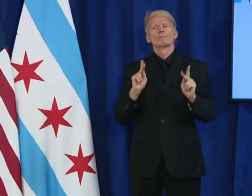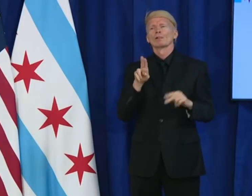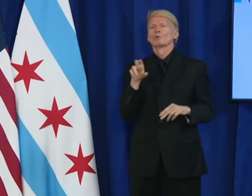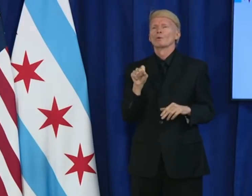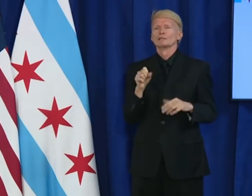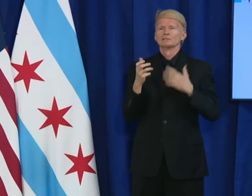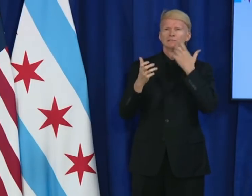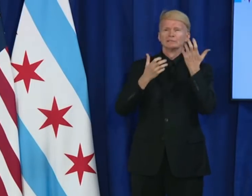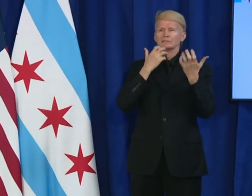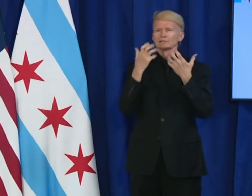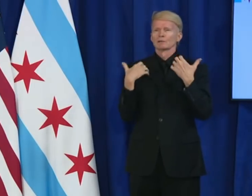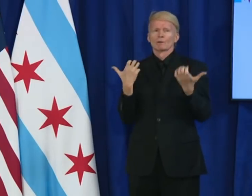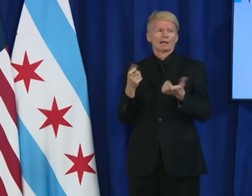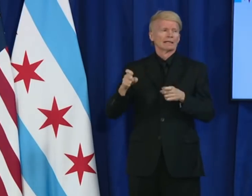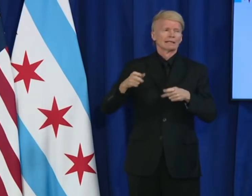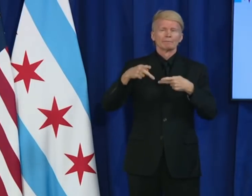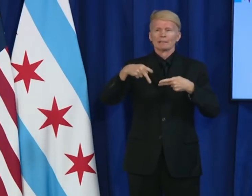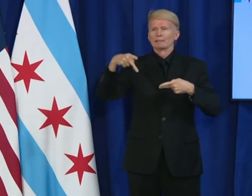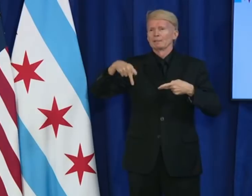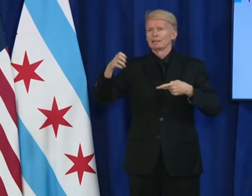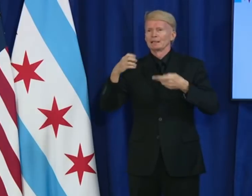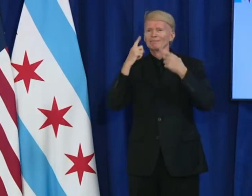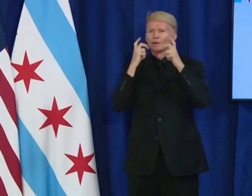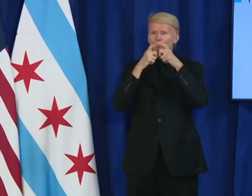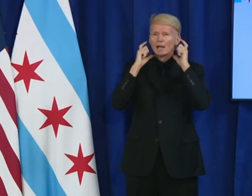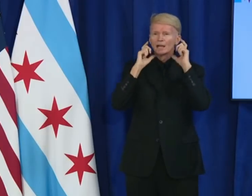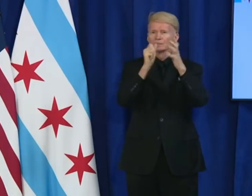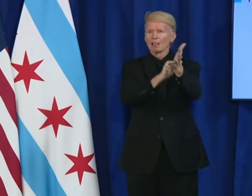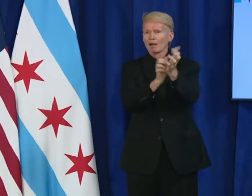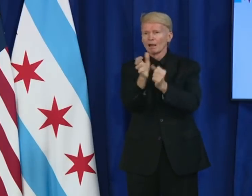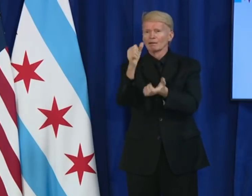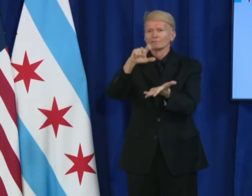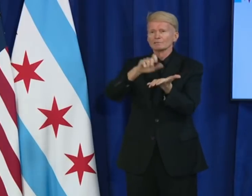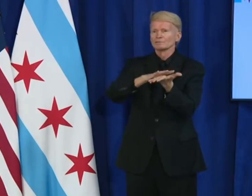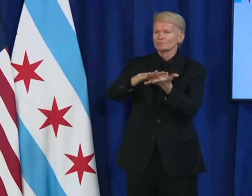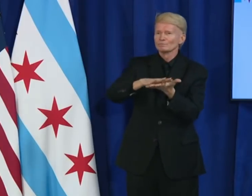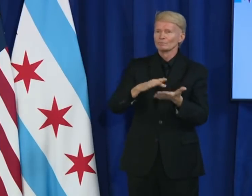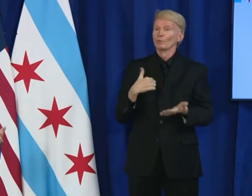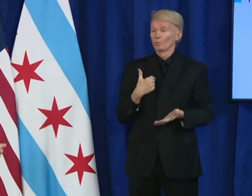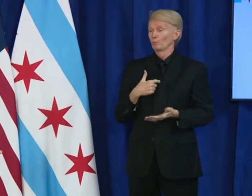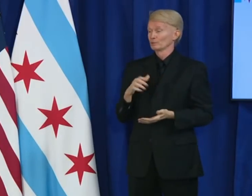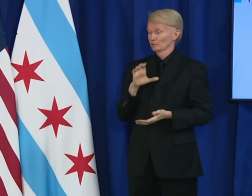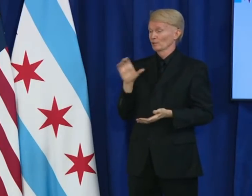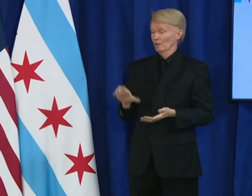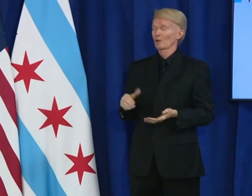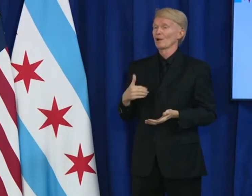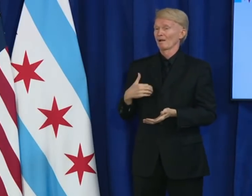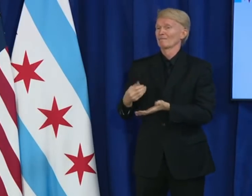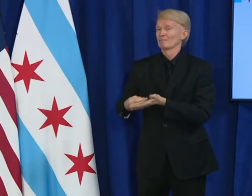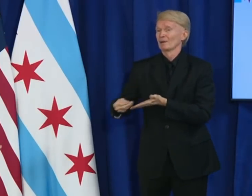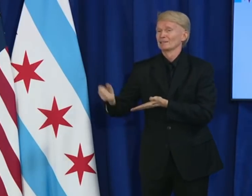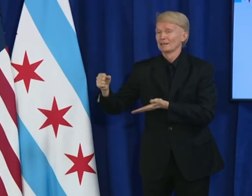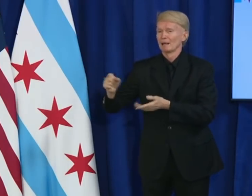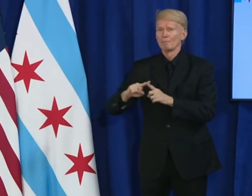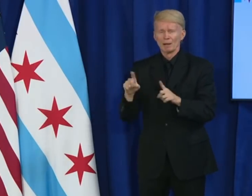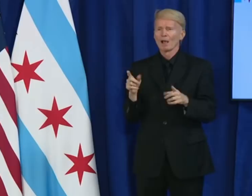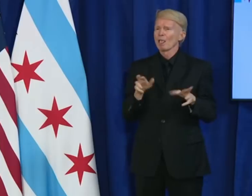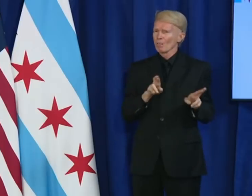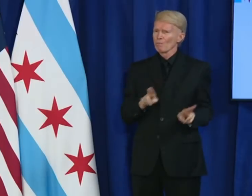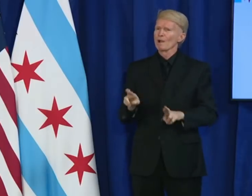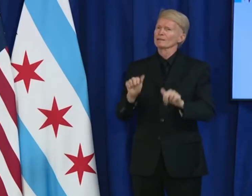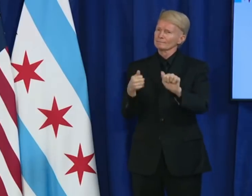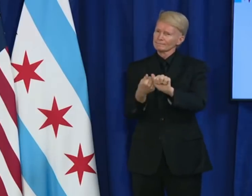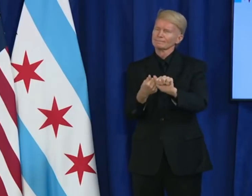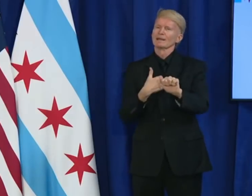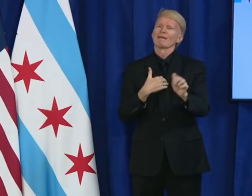to buy personal protective equipment. We had to buy some PPE, but we had stockpiles of millions of